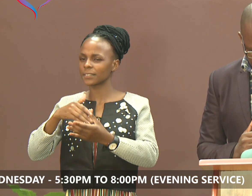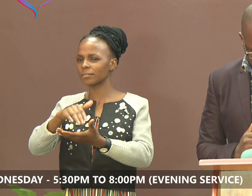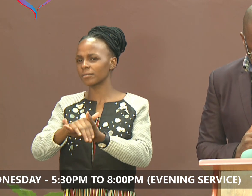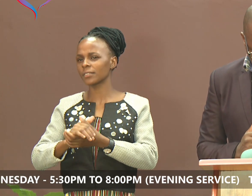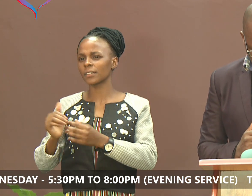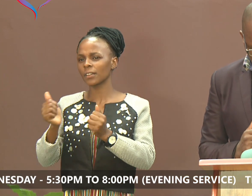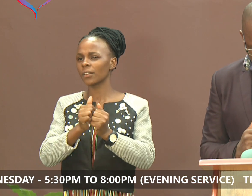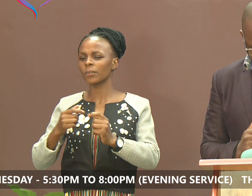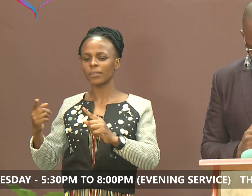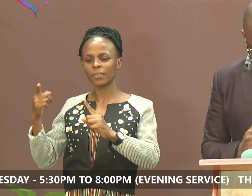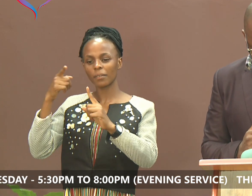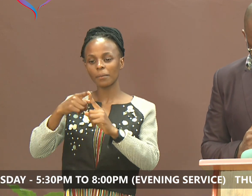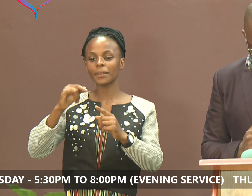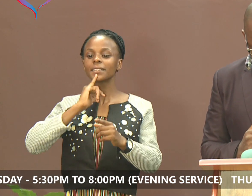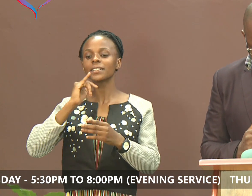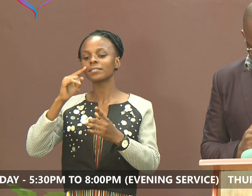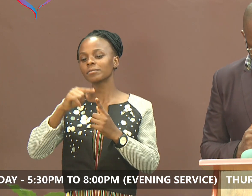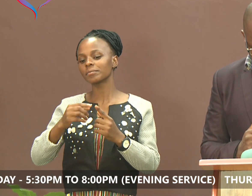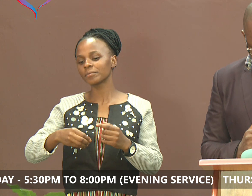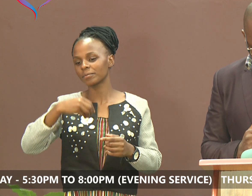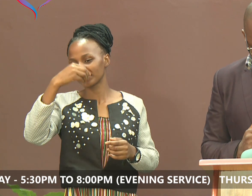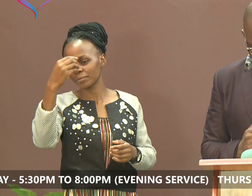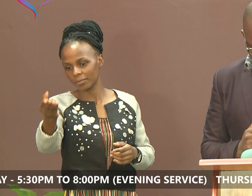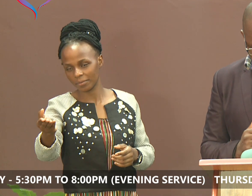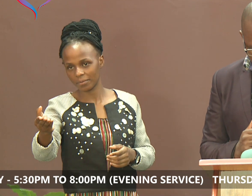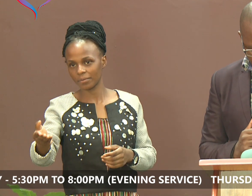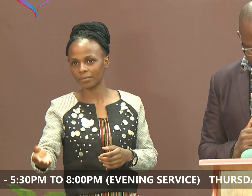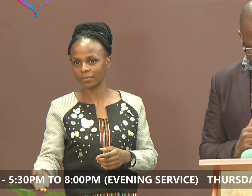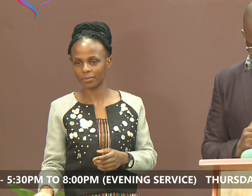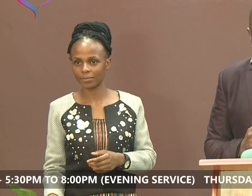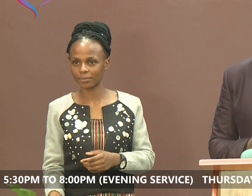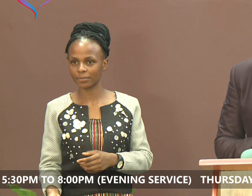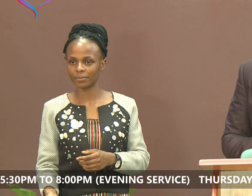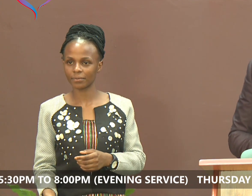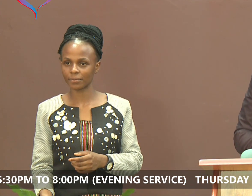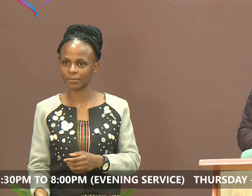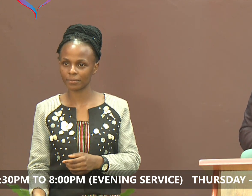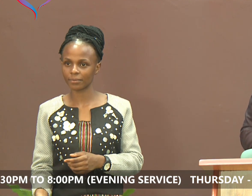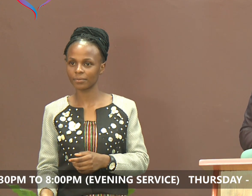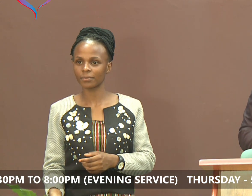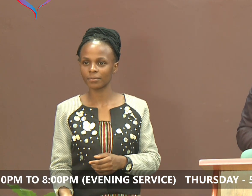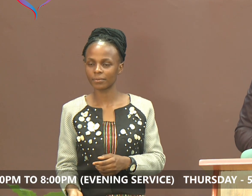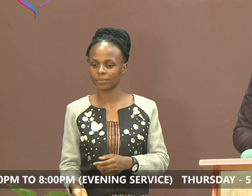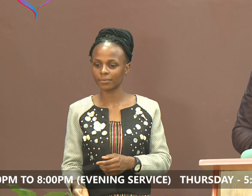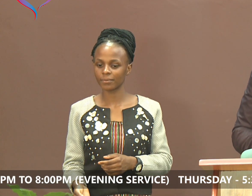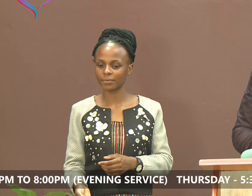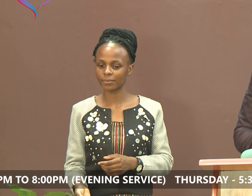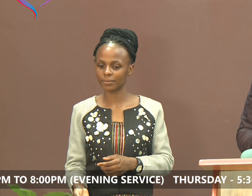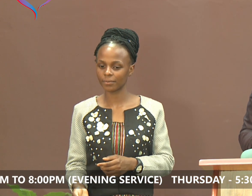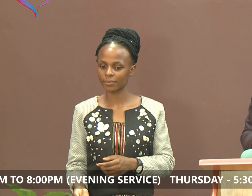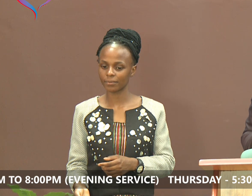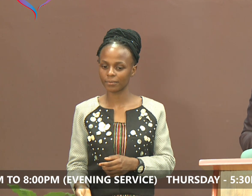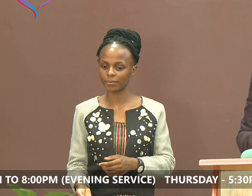alinako kyasuubira okufuna alinaki agenda kumpaki naye ate twalibadde tuyingira n'endowooza egamba nti